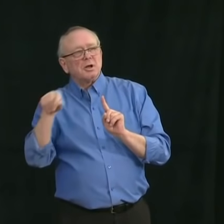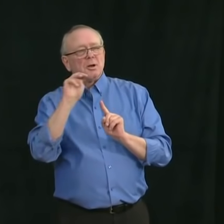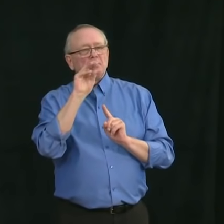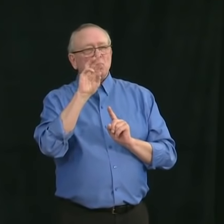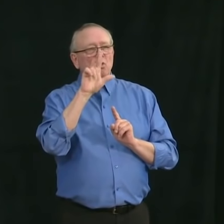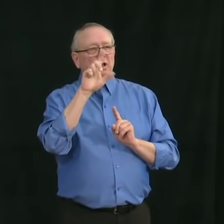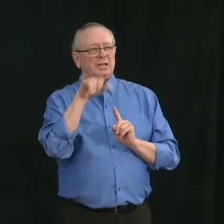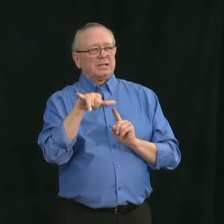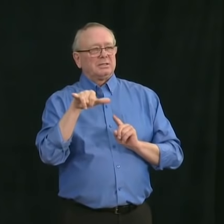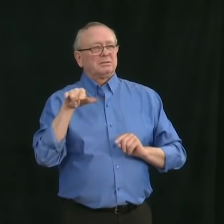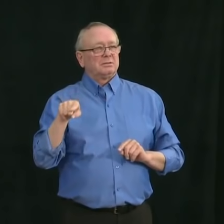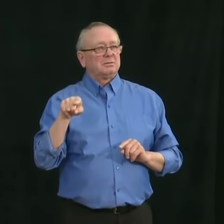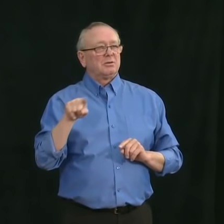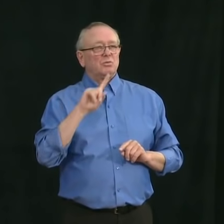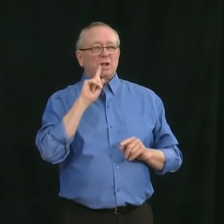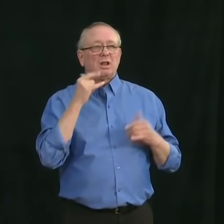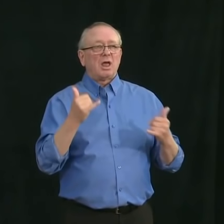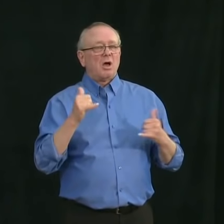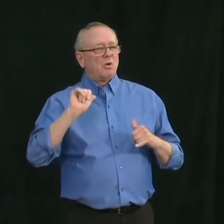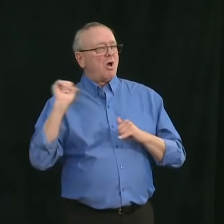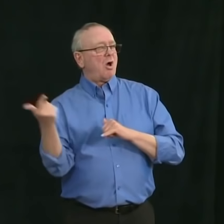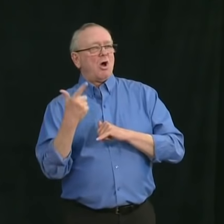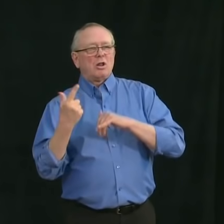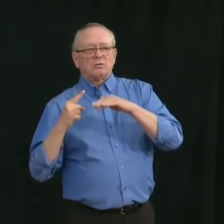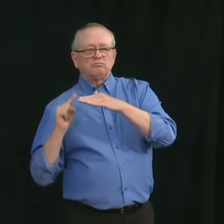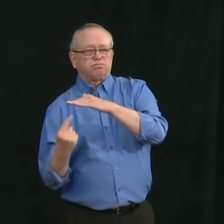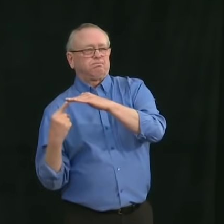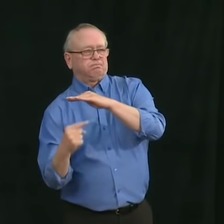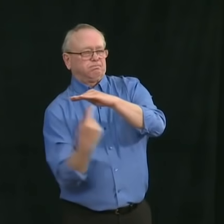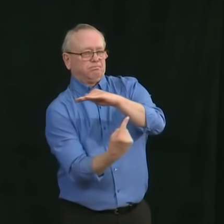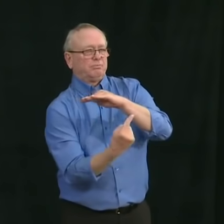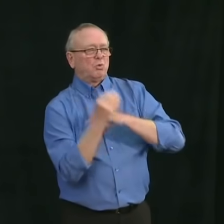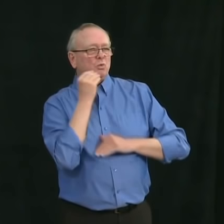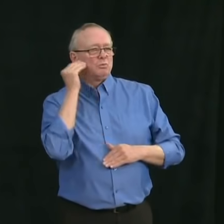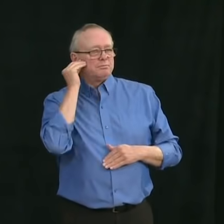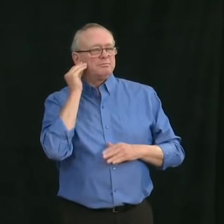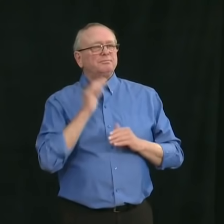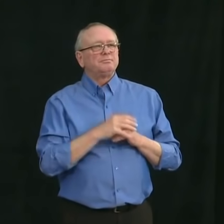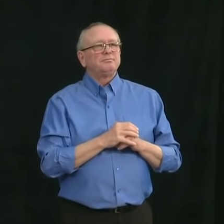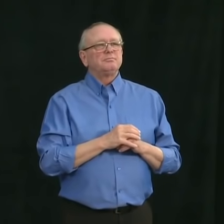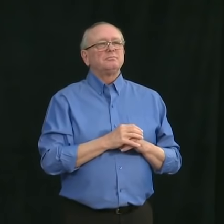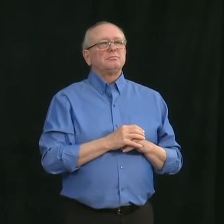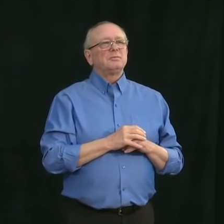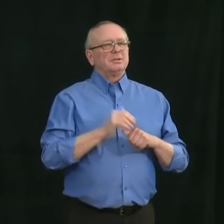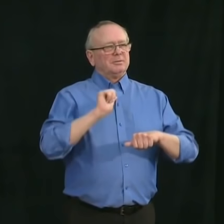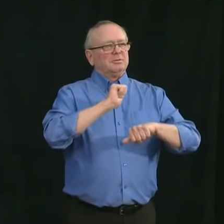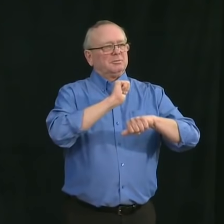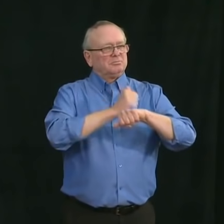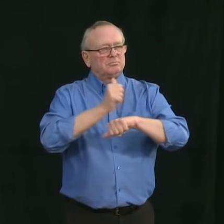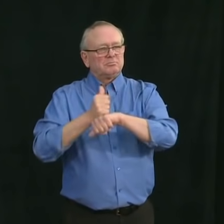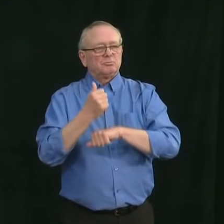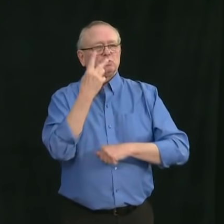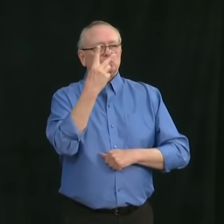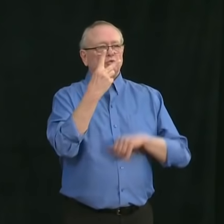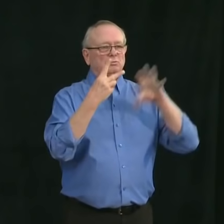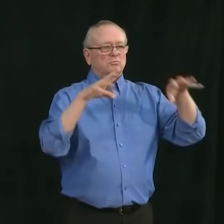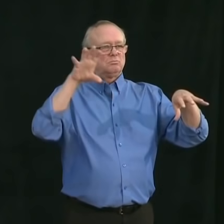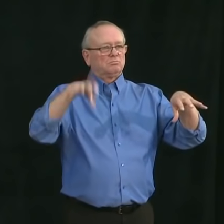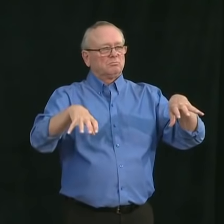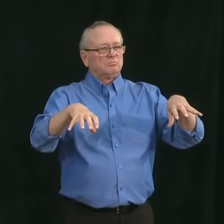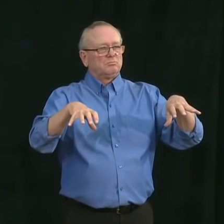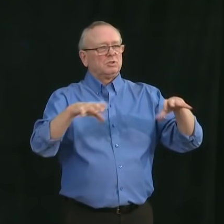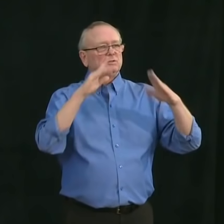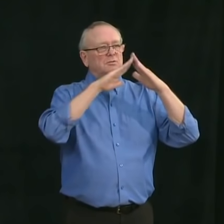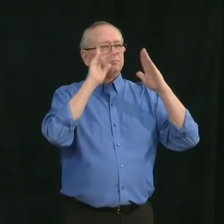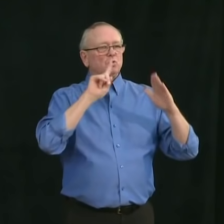centres ready to house people, one of which can safely accommodate up to 150 people. My thoughts are continually with those affected